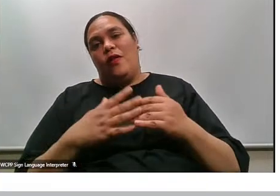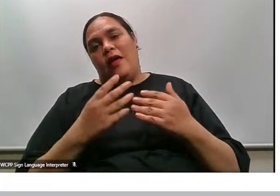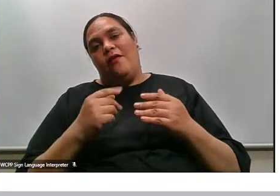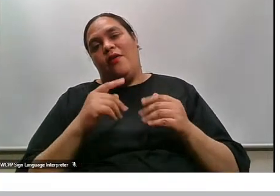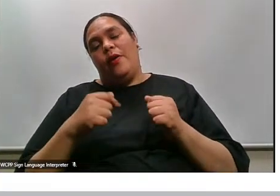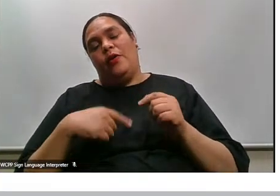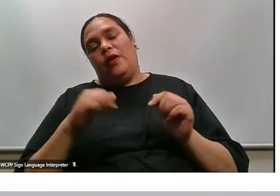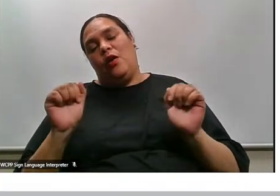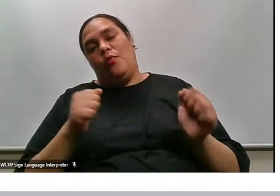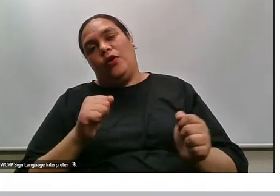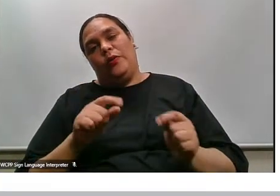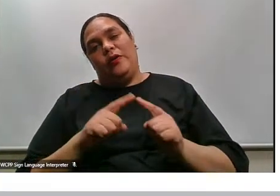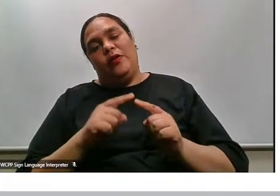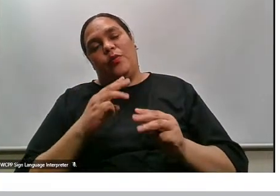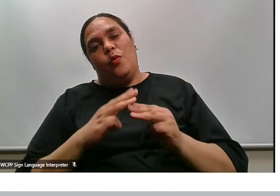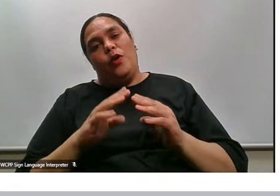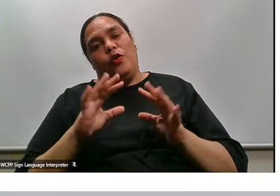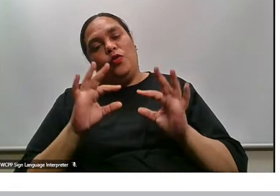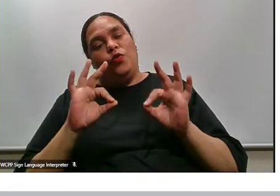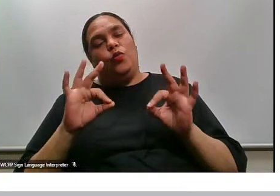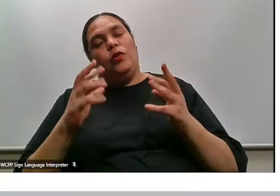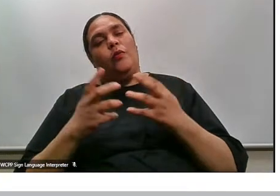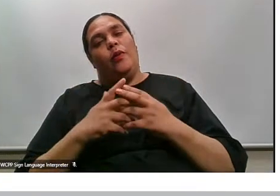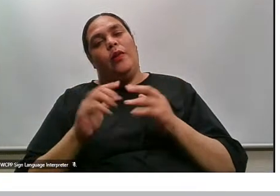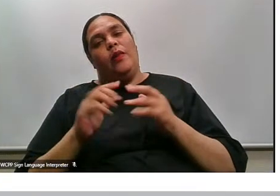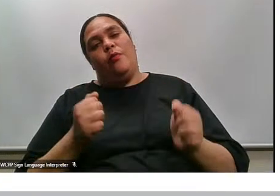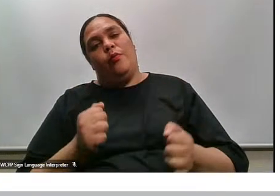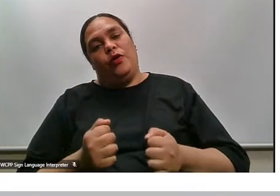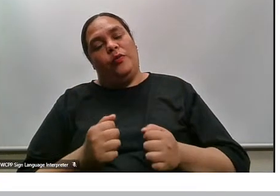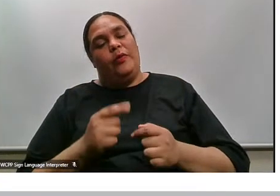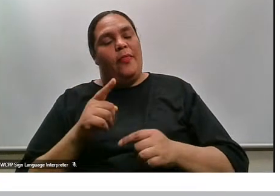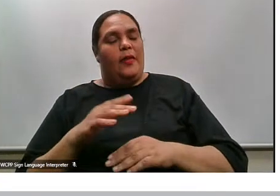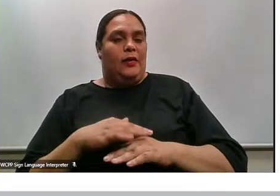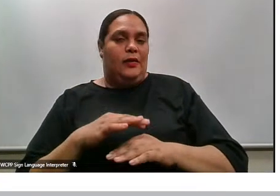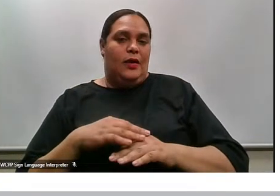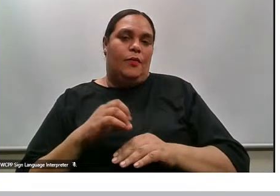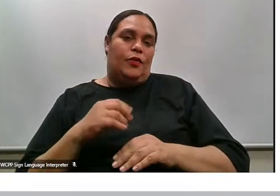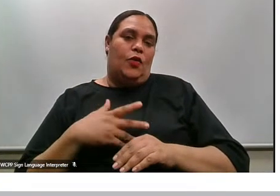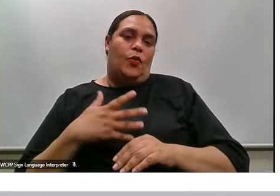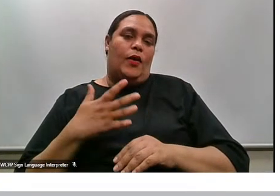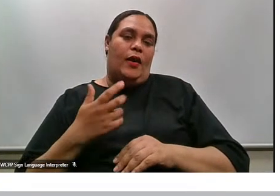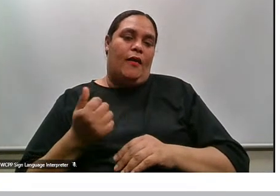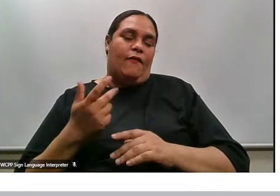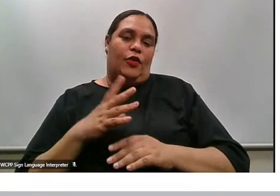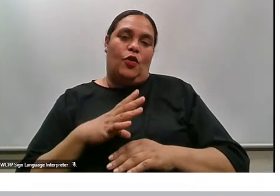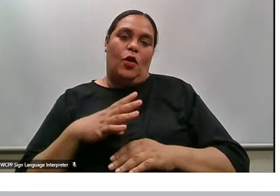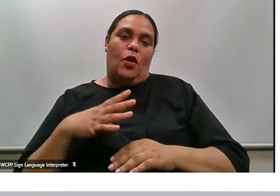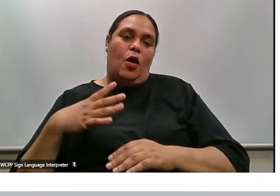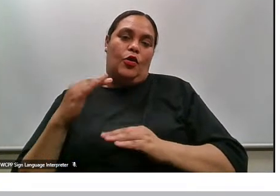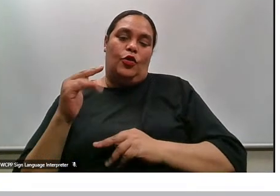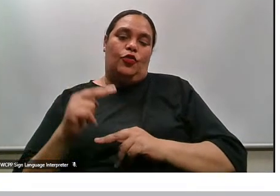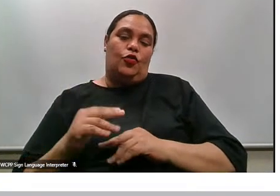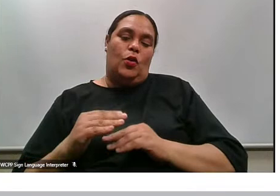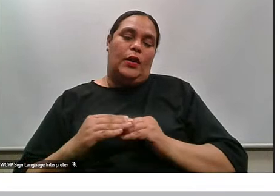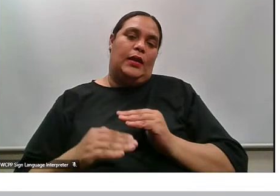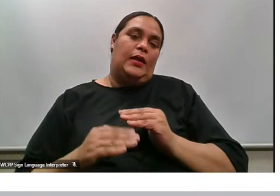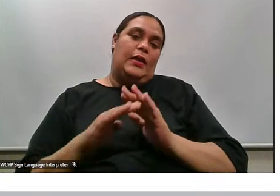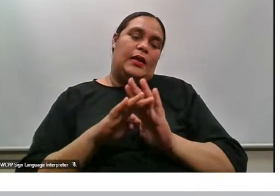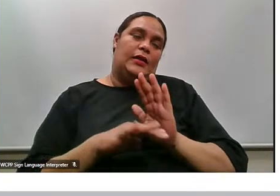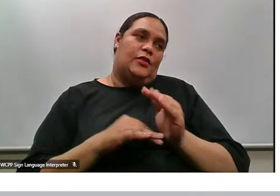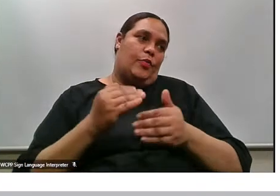appointments and to make suitable appointments at that. So it has taken longer. The shortlisting process at